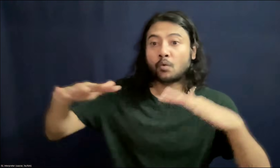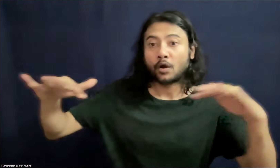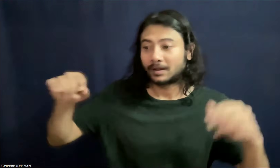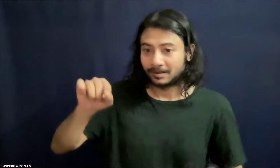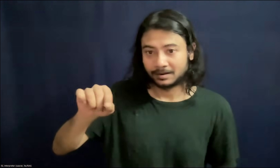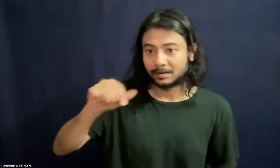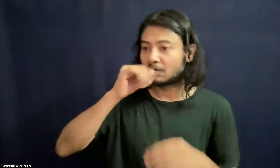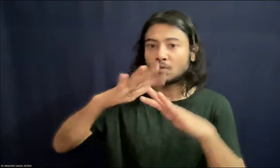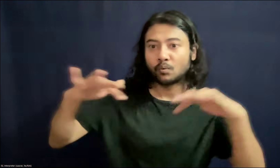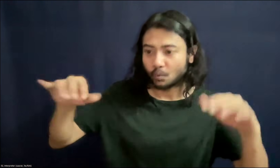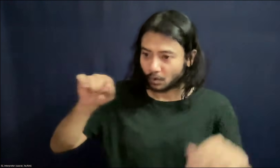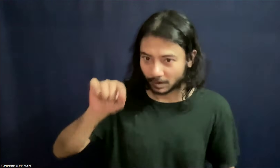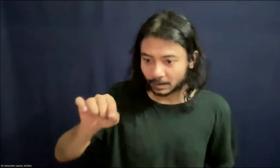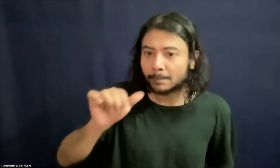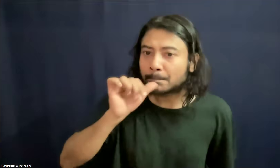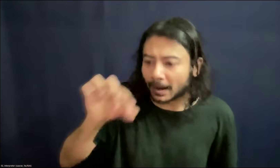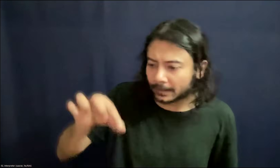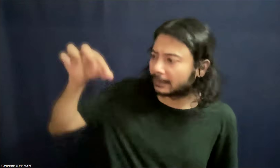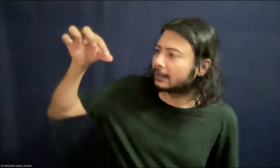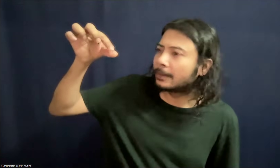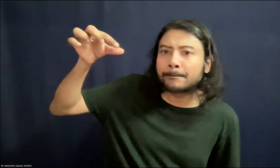Quality is same.